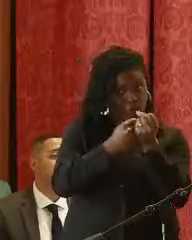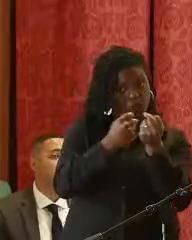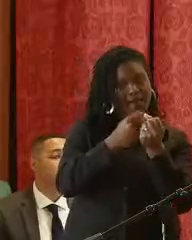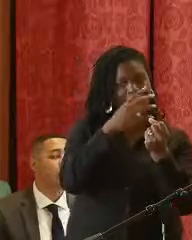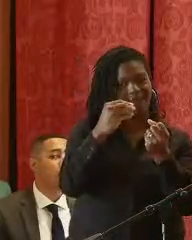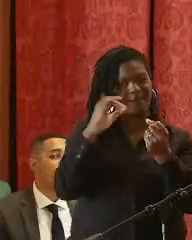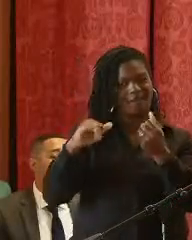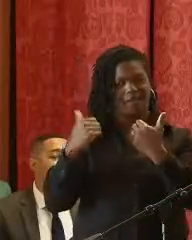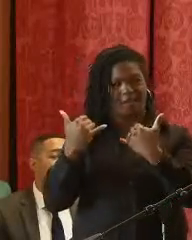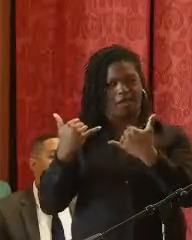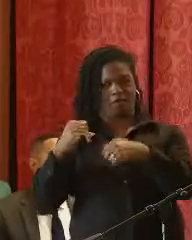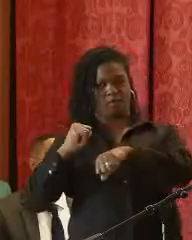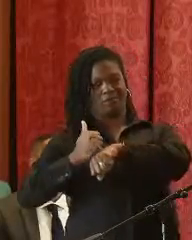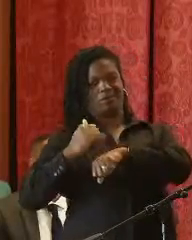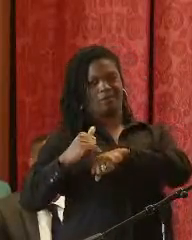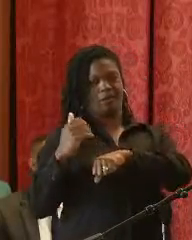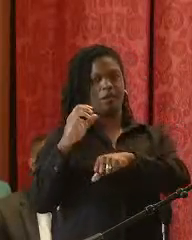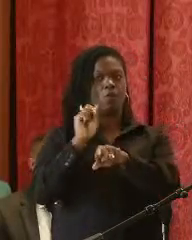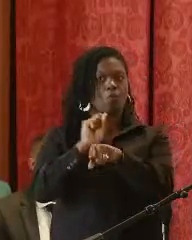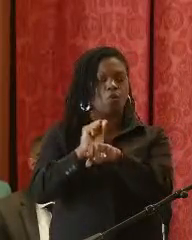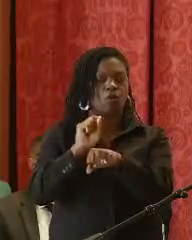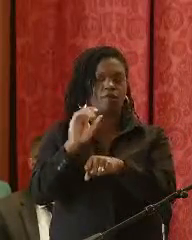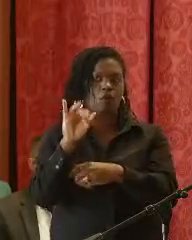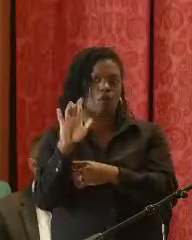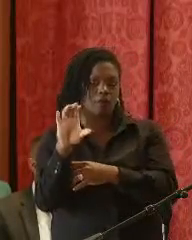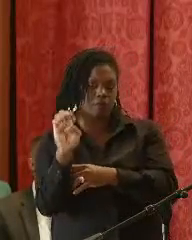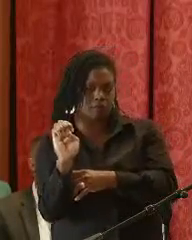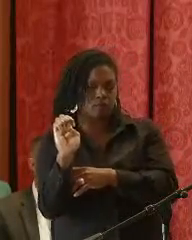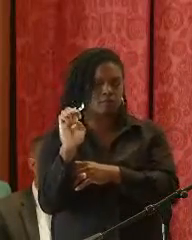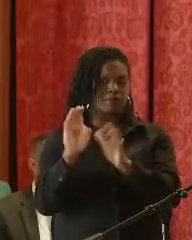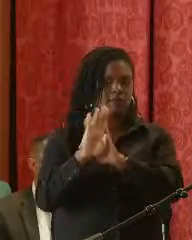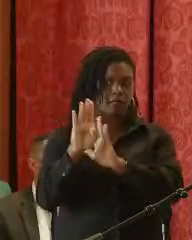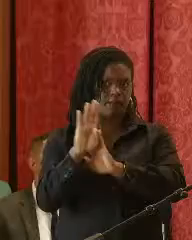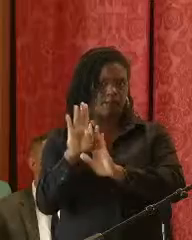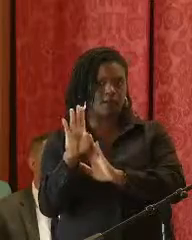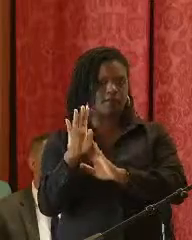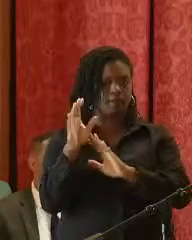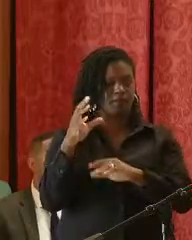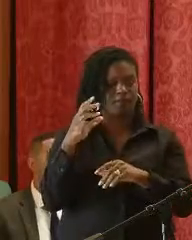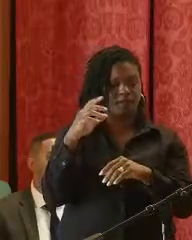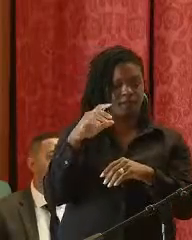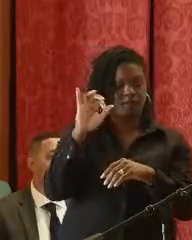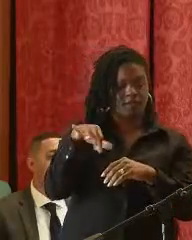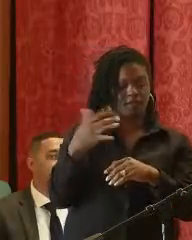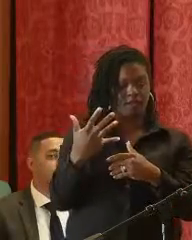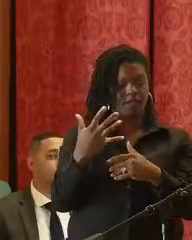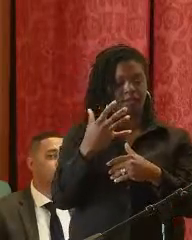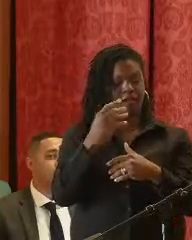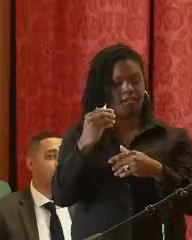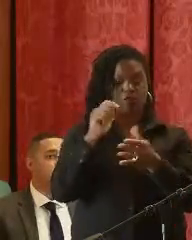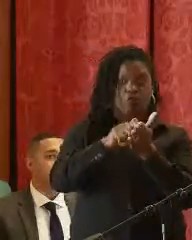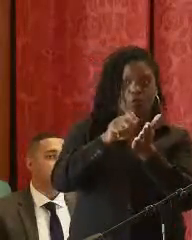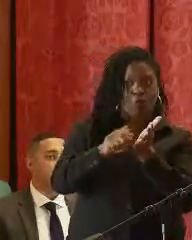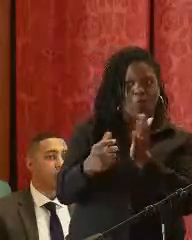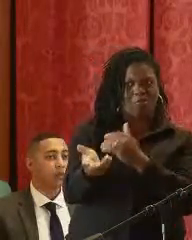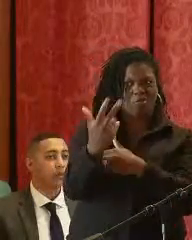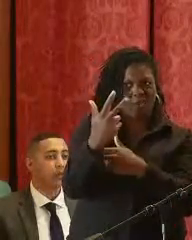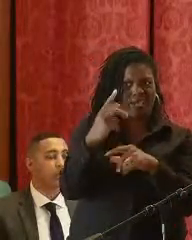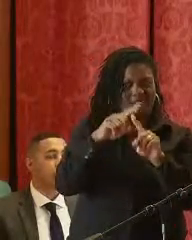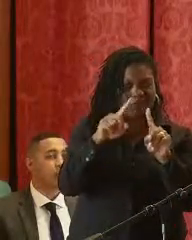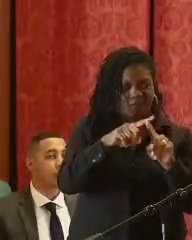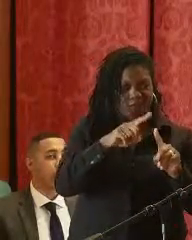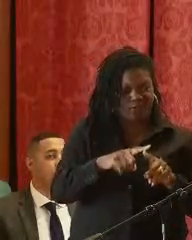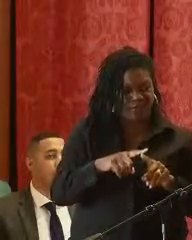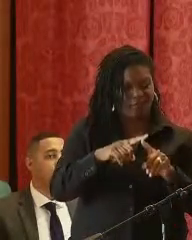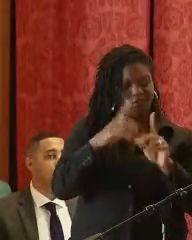Development, Lynn researched and wrote 3 separate Louisiana Department of Correction community incentive grants, all which partner